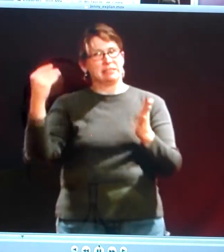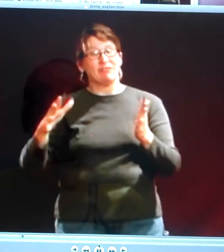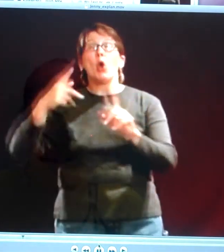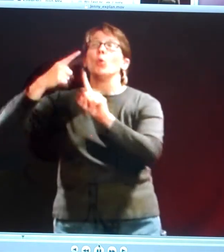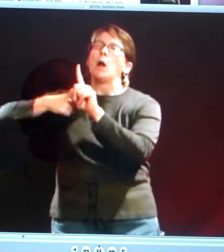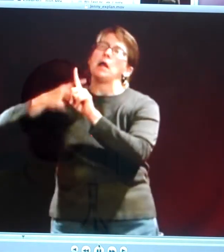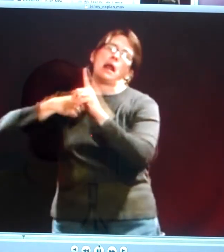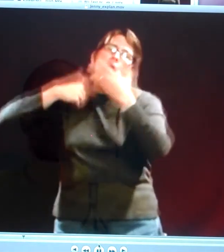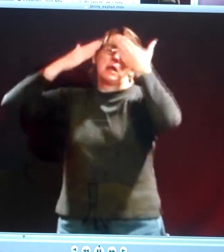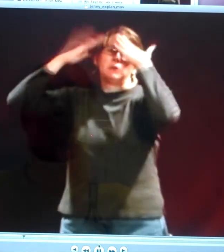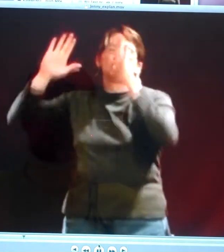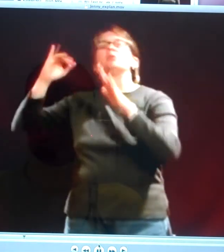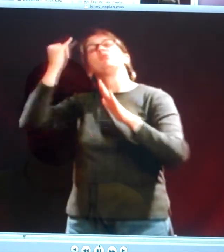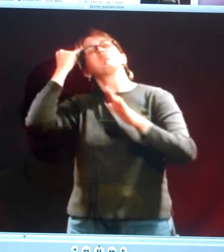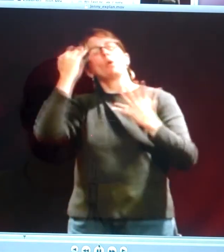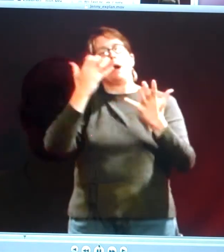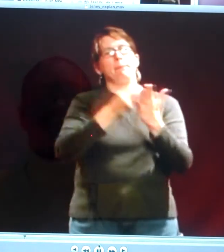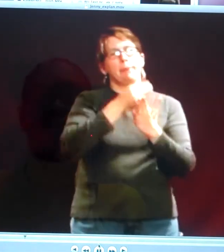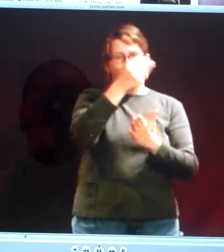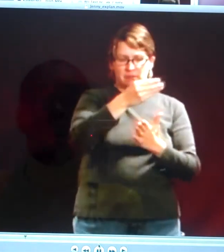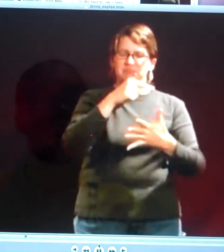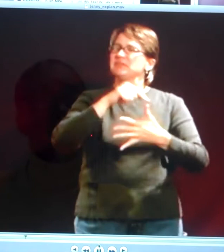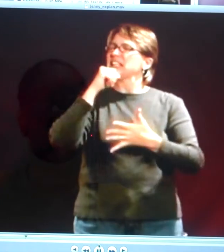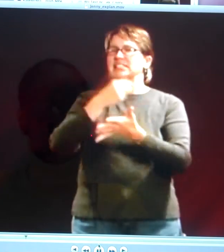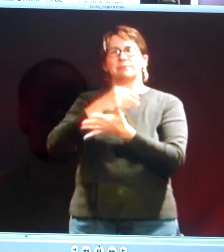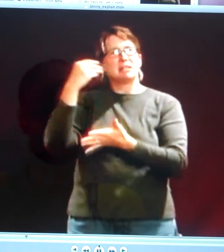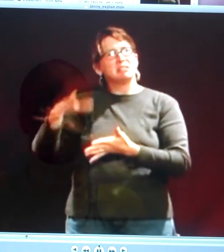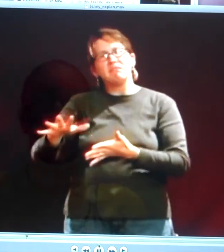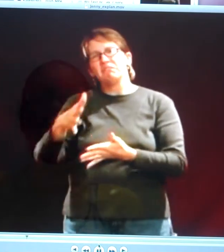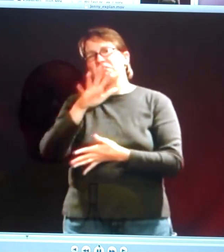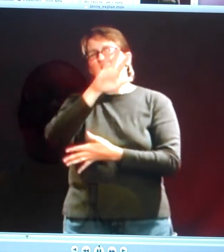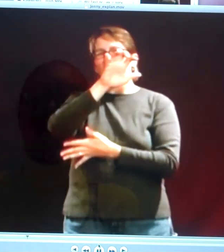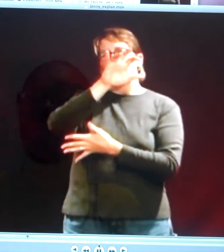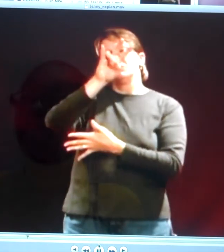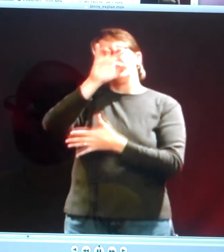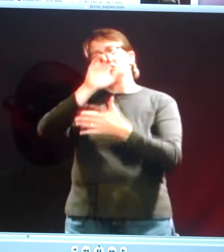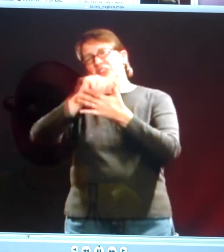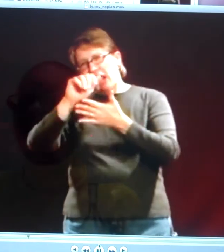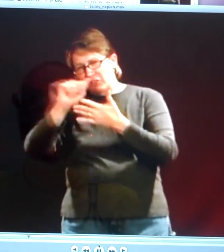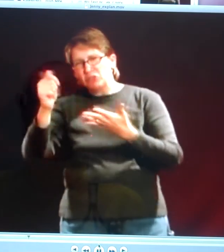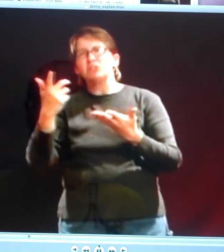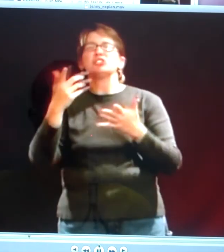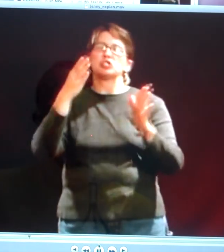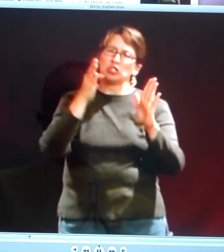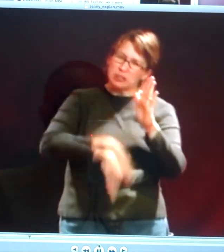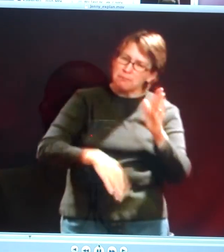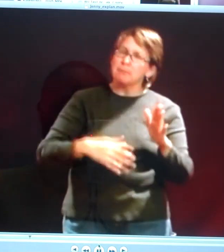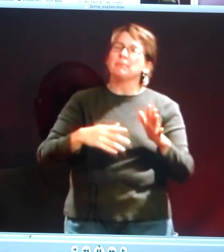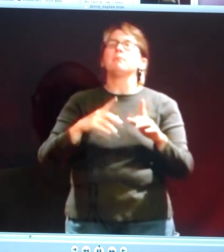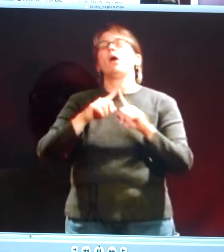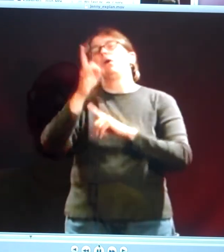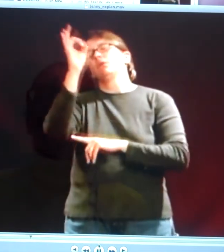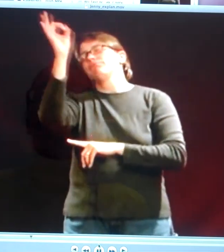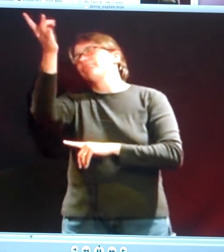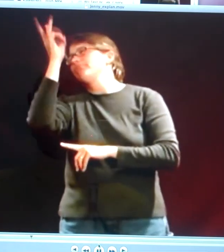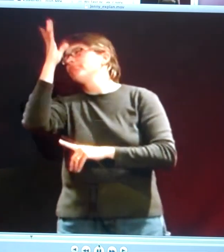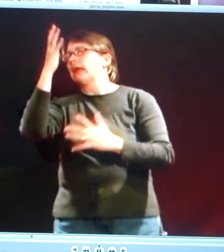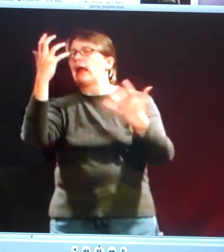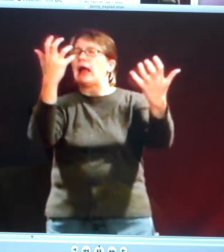aluminum is really expensive. Now renting it, I'm not sure. But if you buy it, it's very expensive.